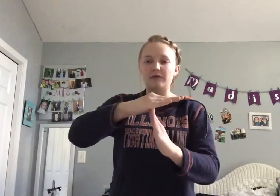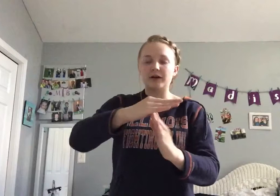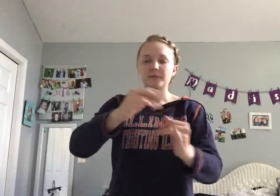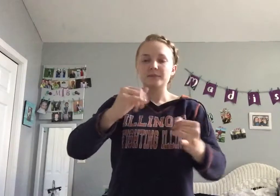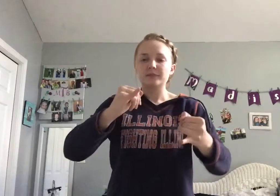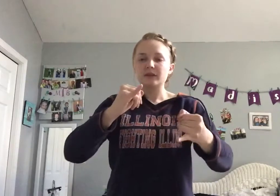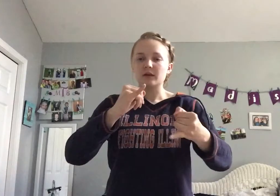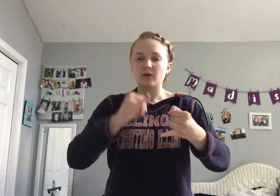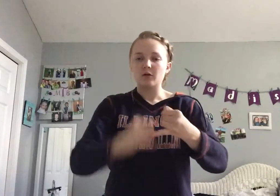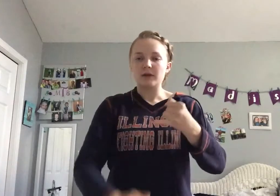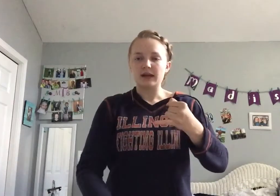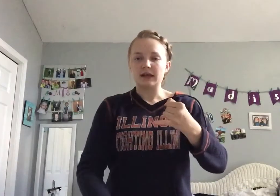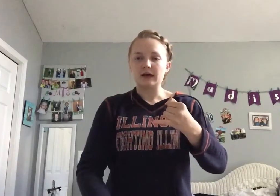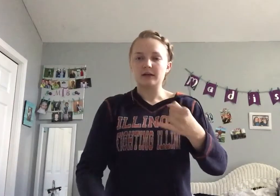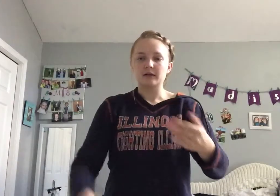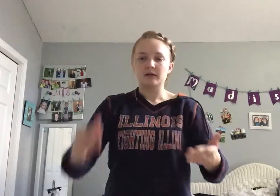Alpha, Omega,